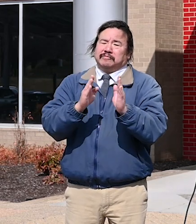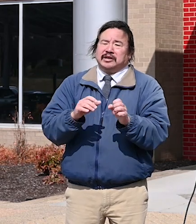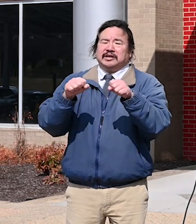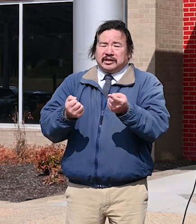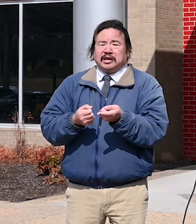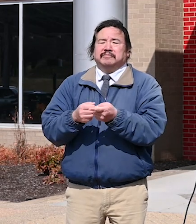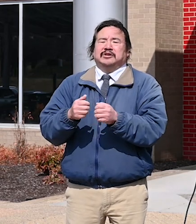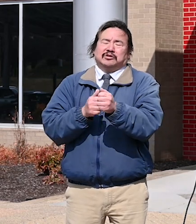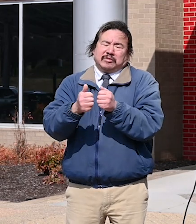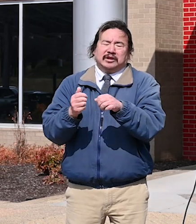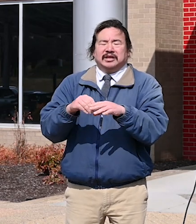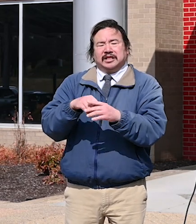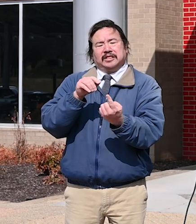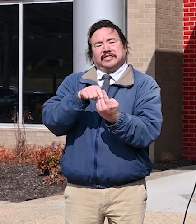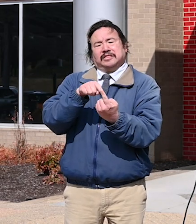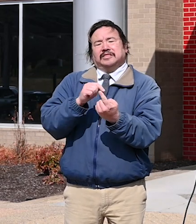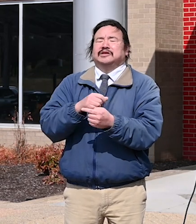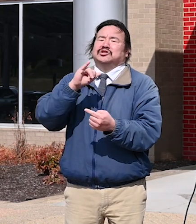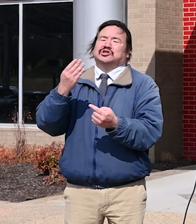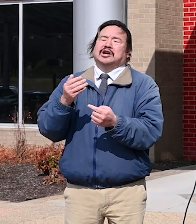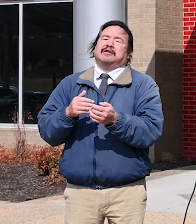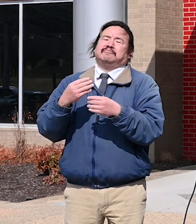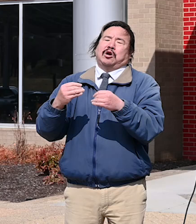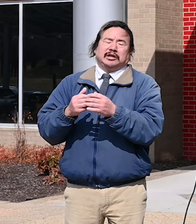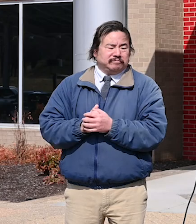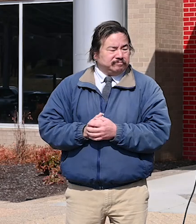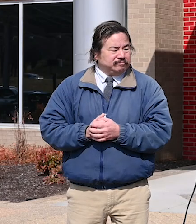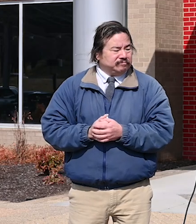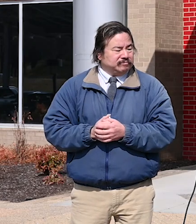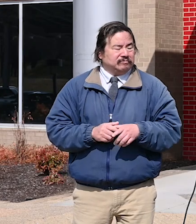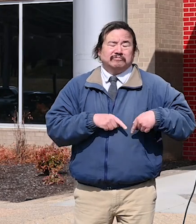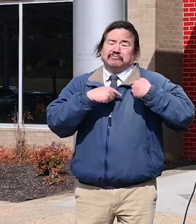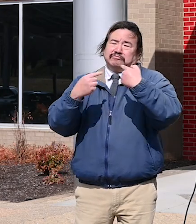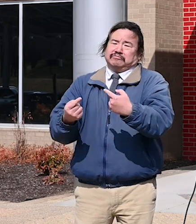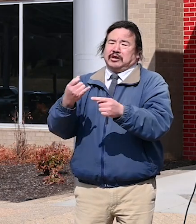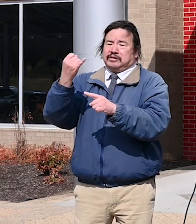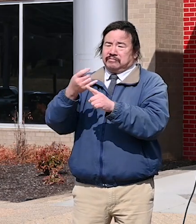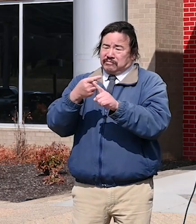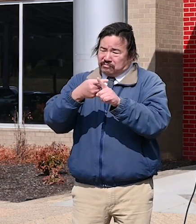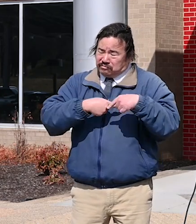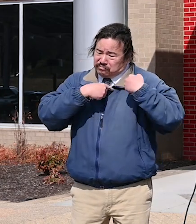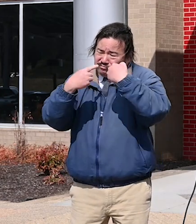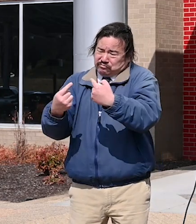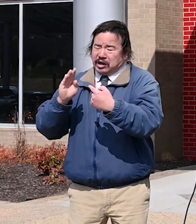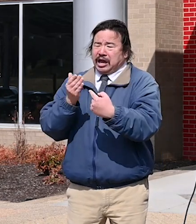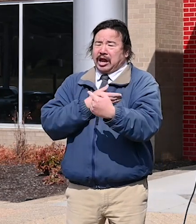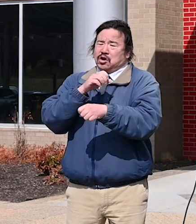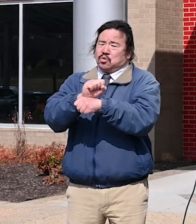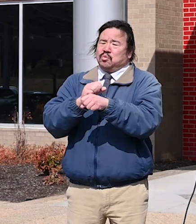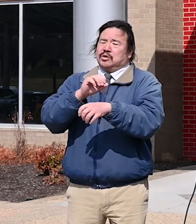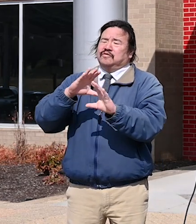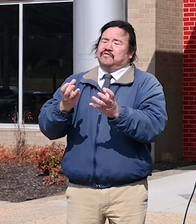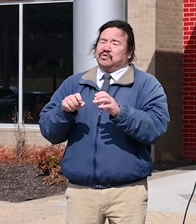to be competitive in this job market. During the last month alone, our workforce